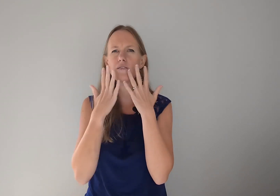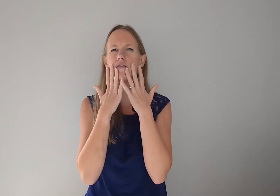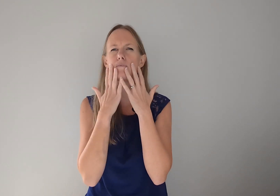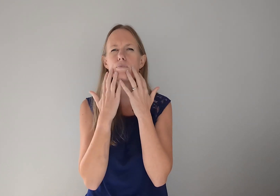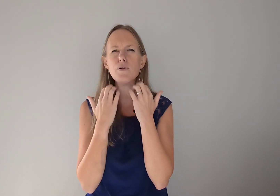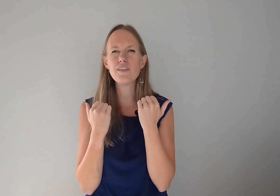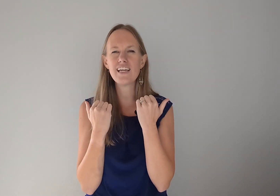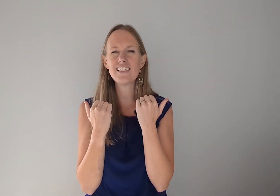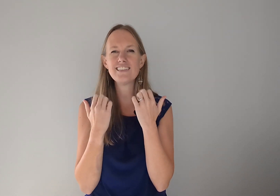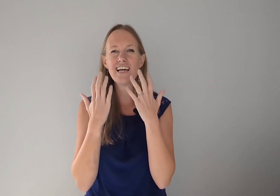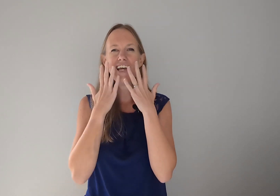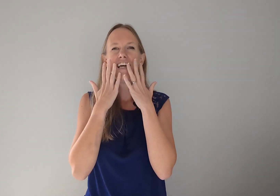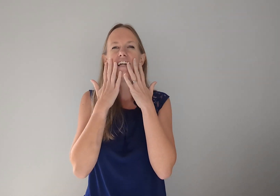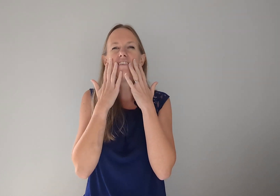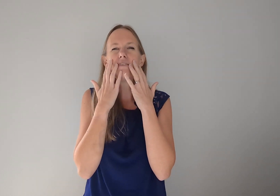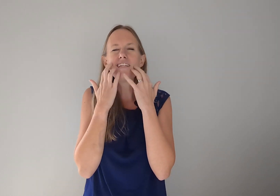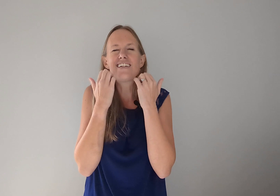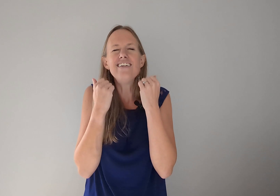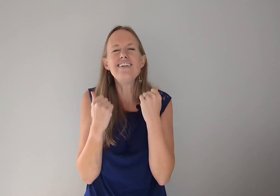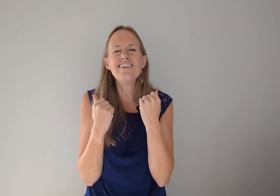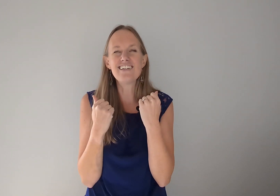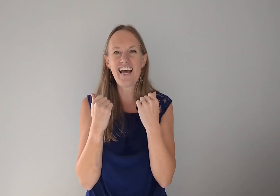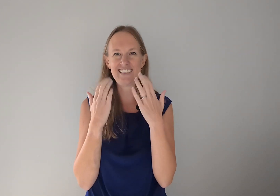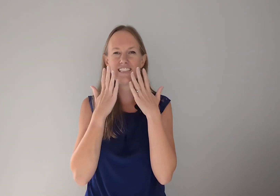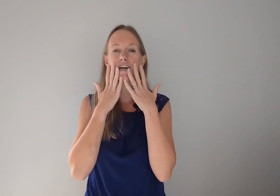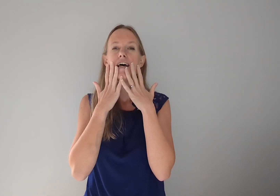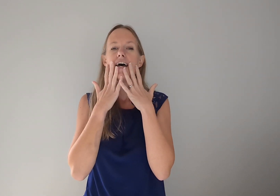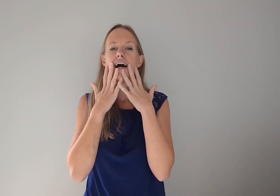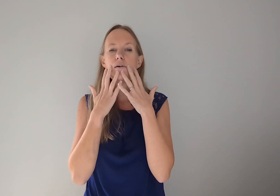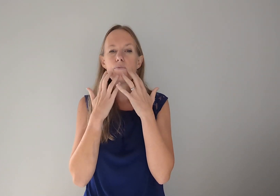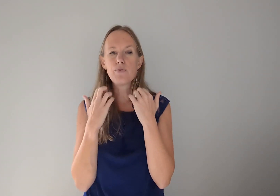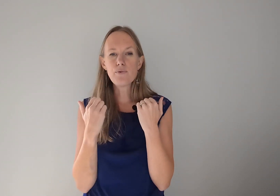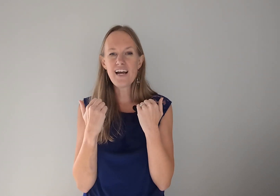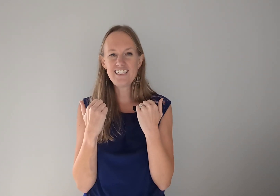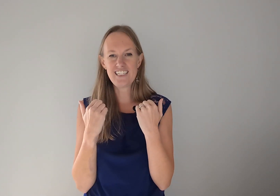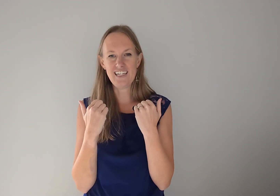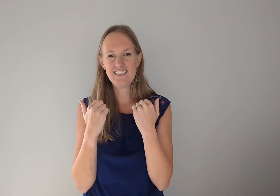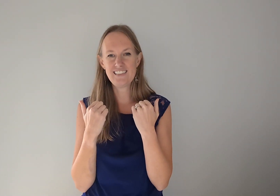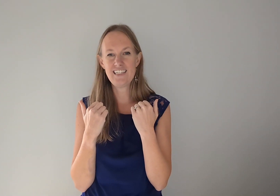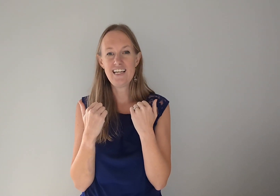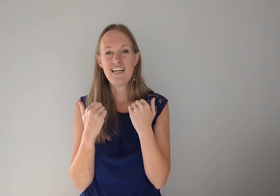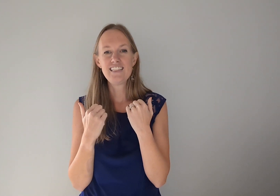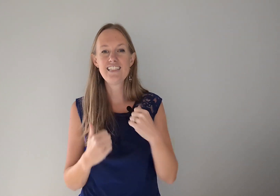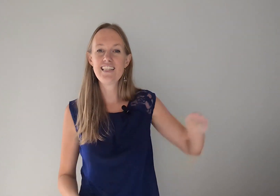with both hands. And you want to be like, oh, yes. How precious did